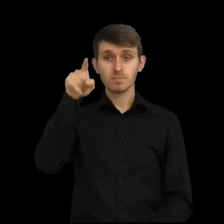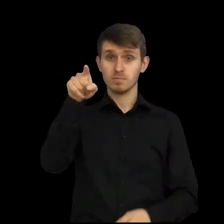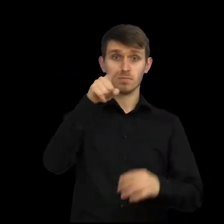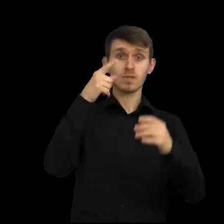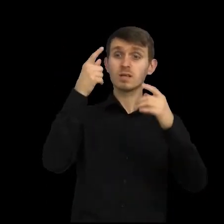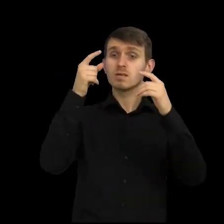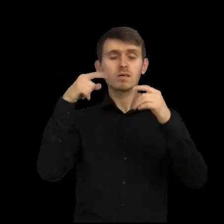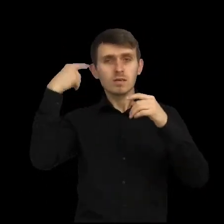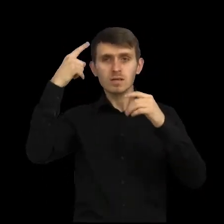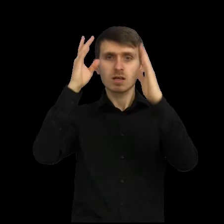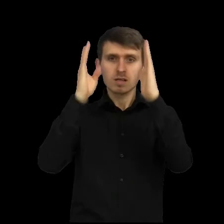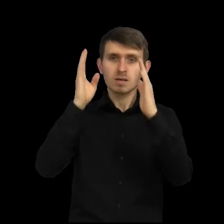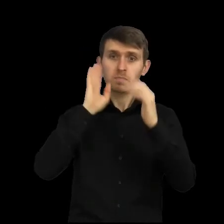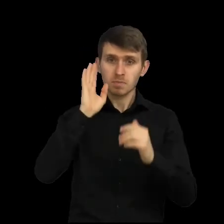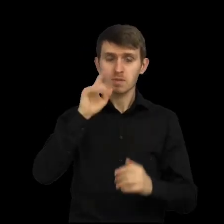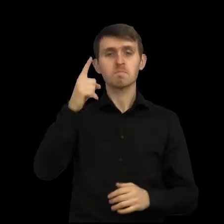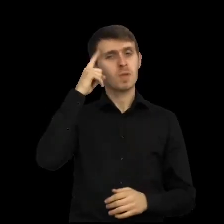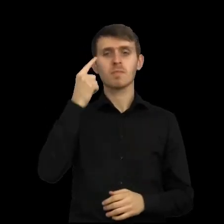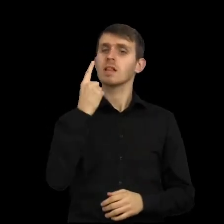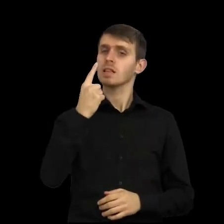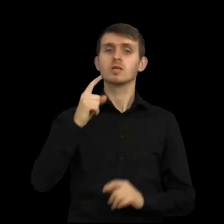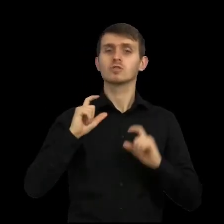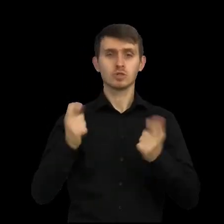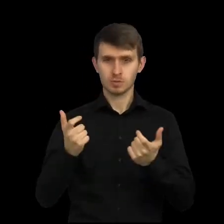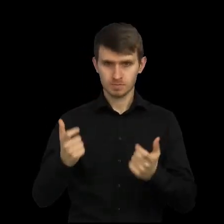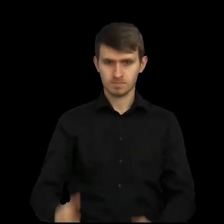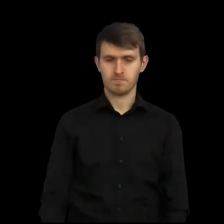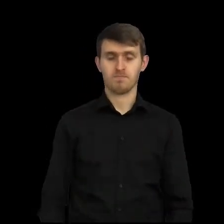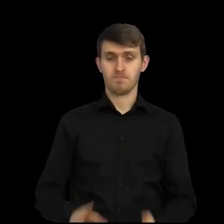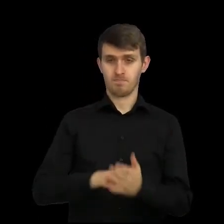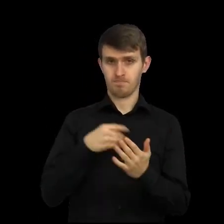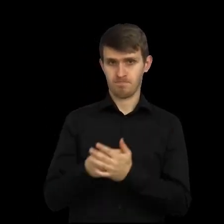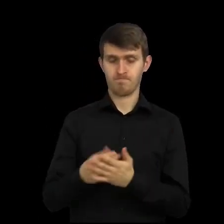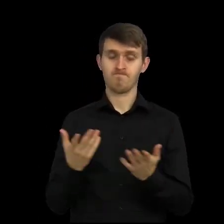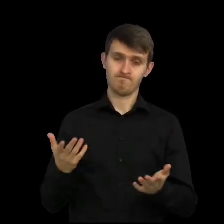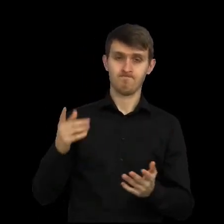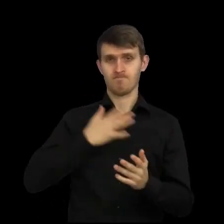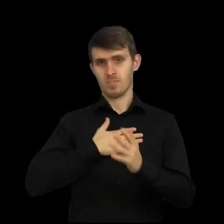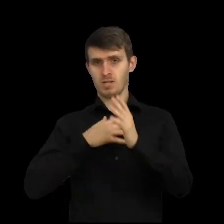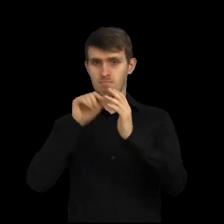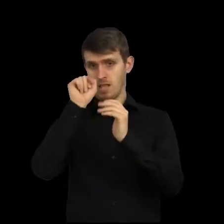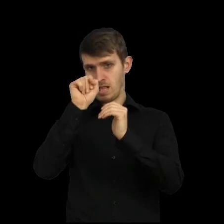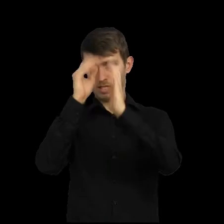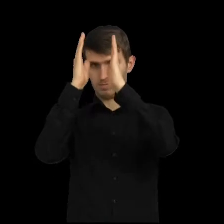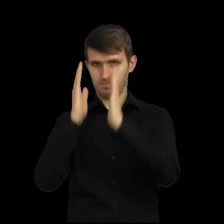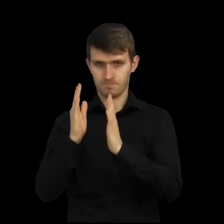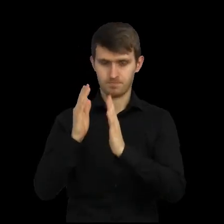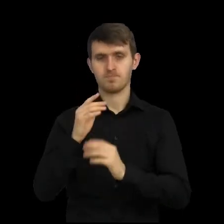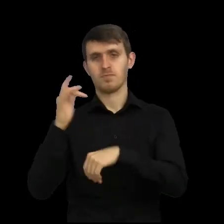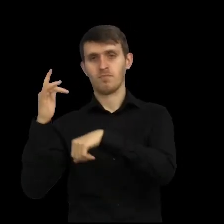big, I guess, insight you need to have whenever you have an absolute value equation like this is just to remember, if I have the absolute value